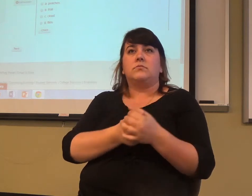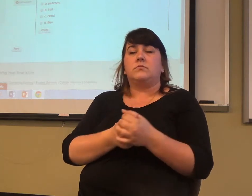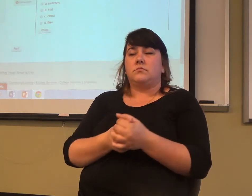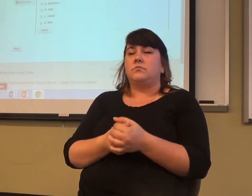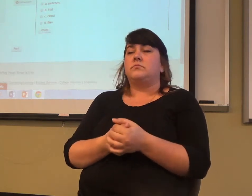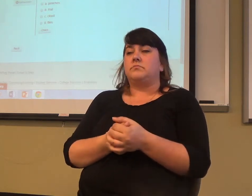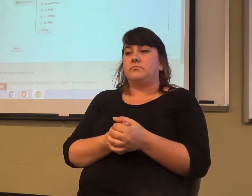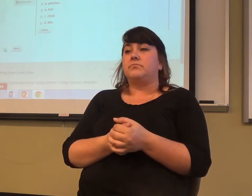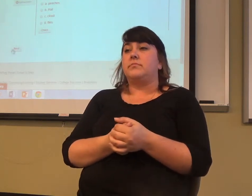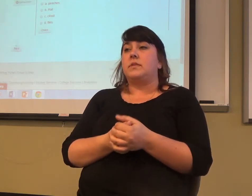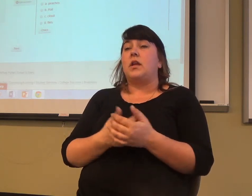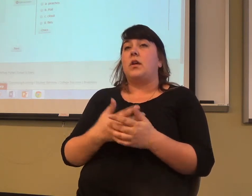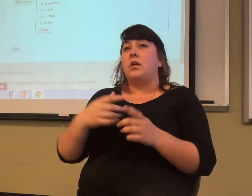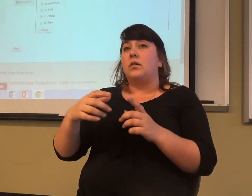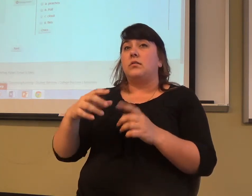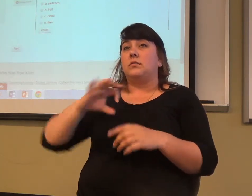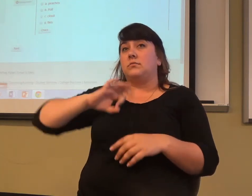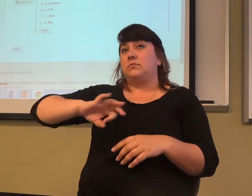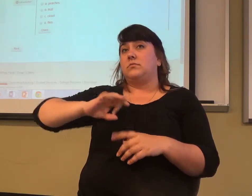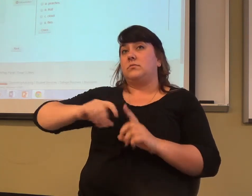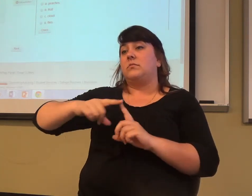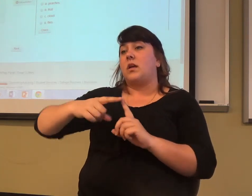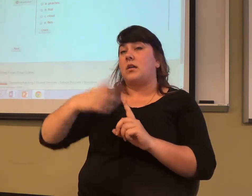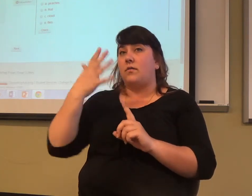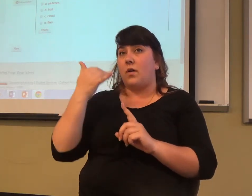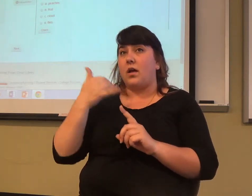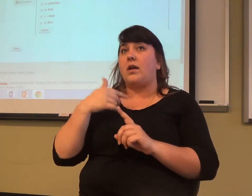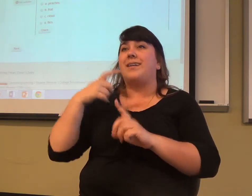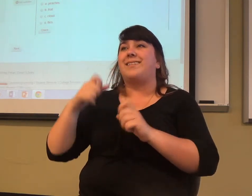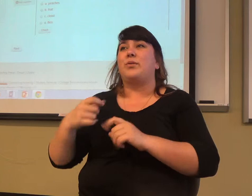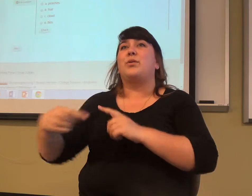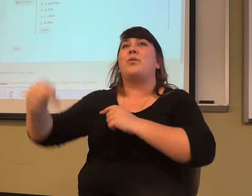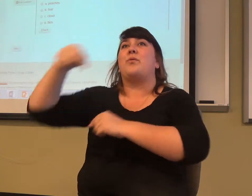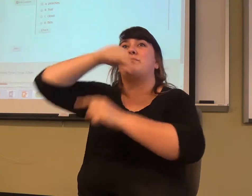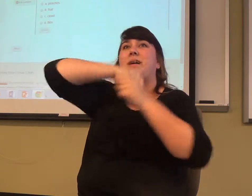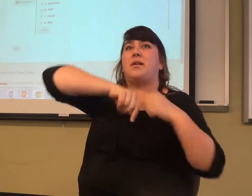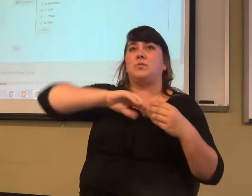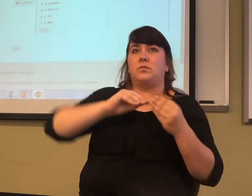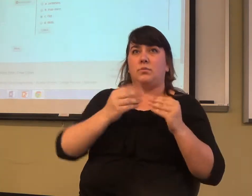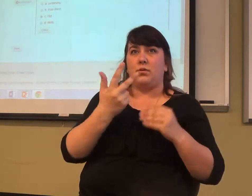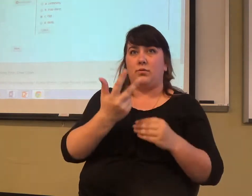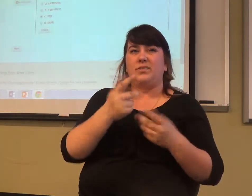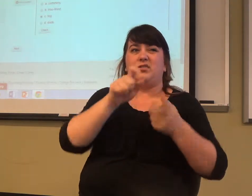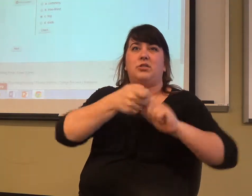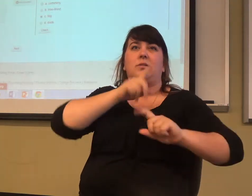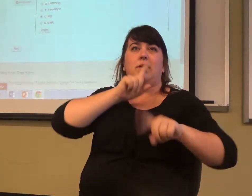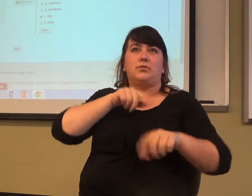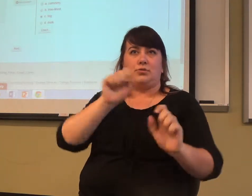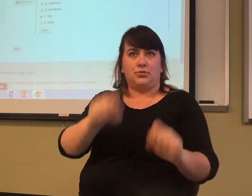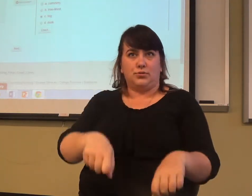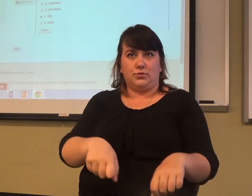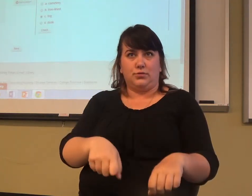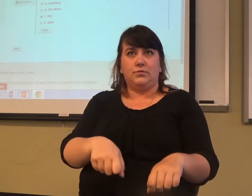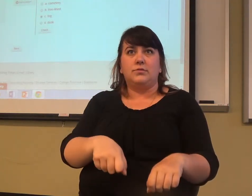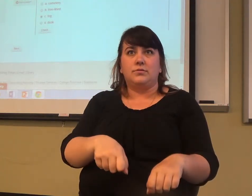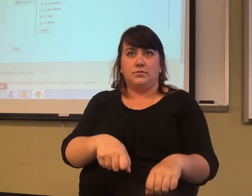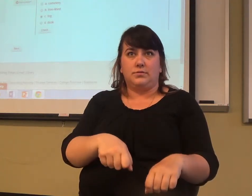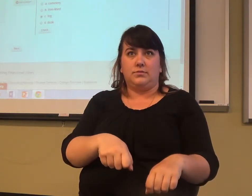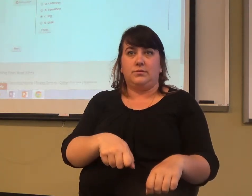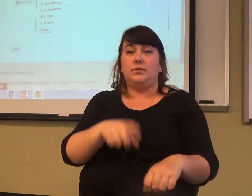The advantage of clicking on next is I can go back now to question 3 and change my answer. Once you've checked your work, you can't